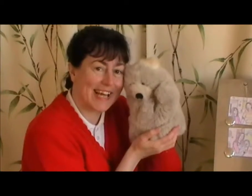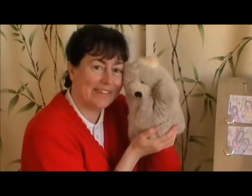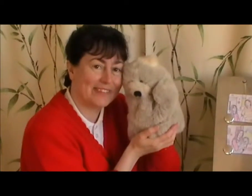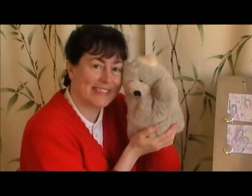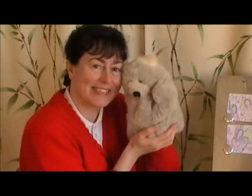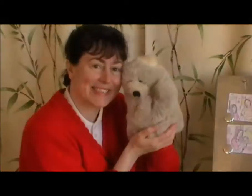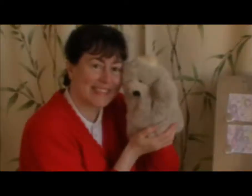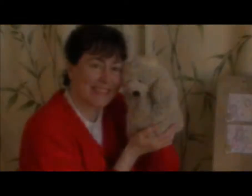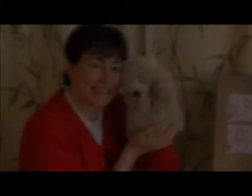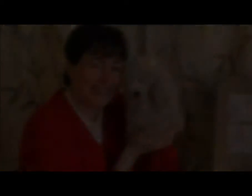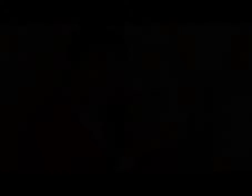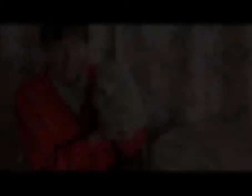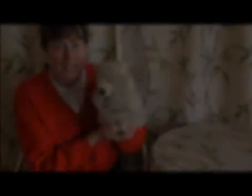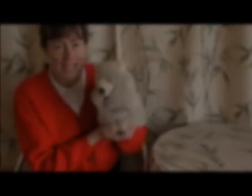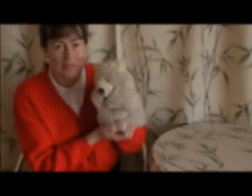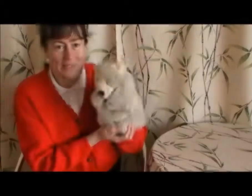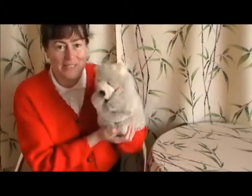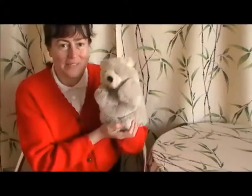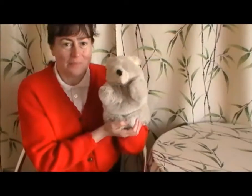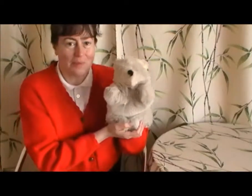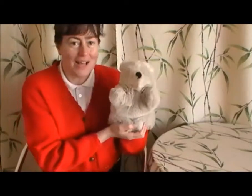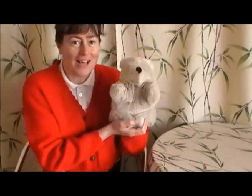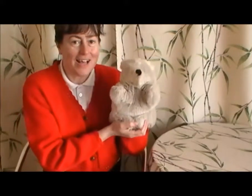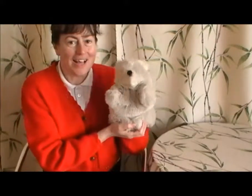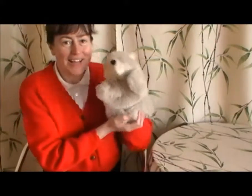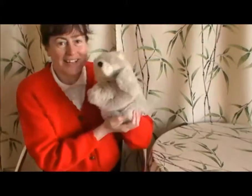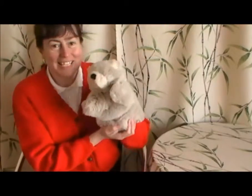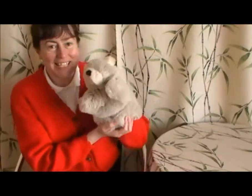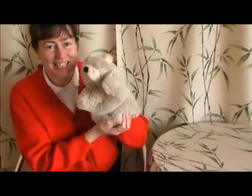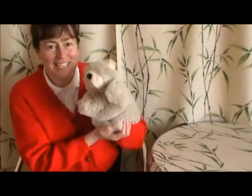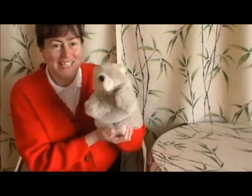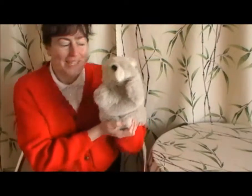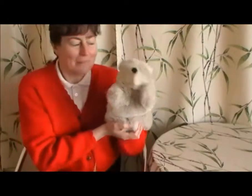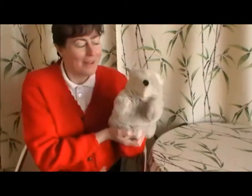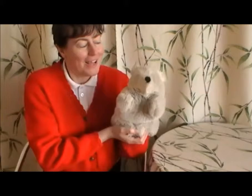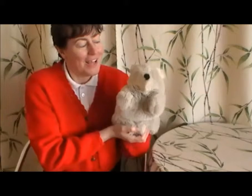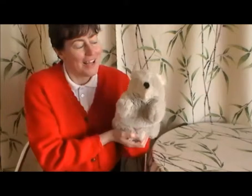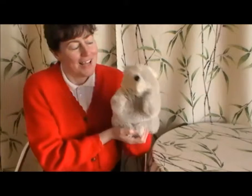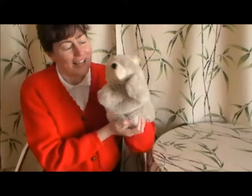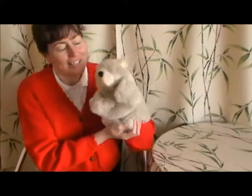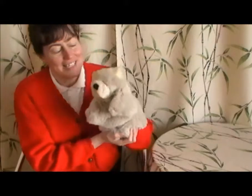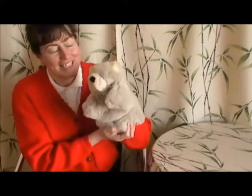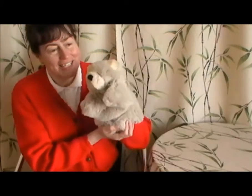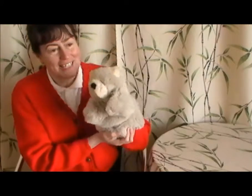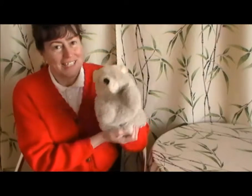time. His name is Barney, Barney.